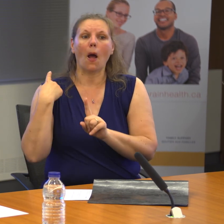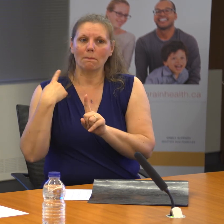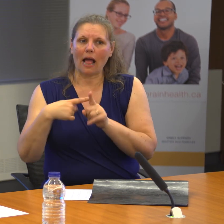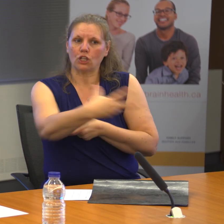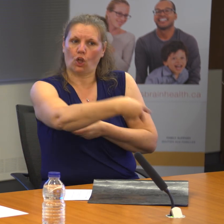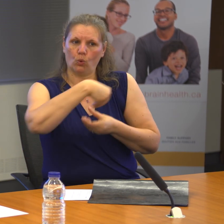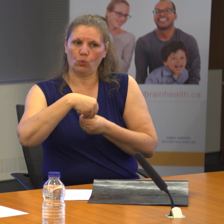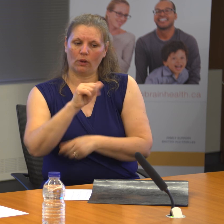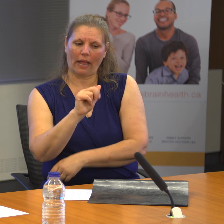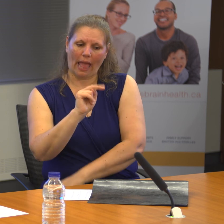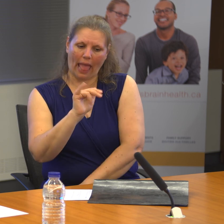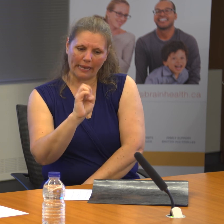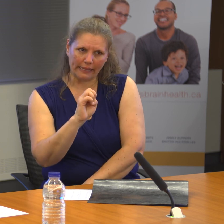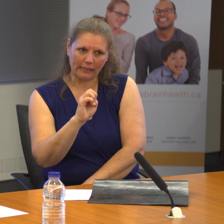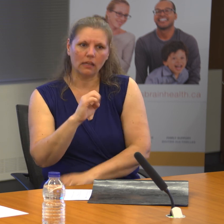and Zane.